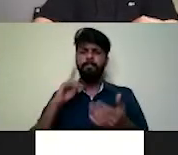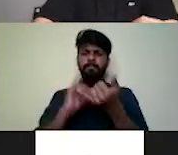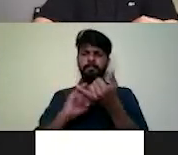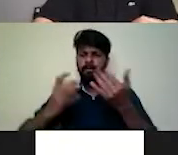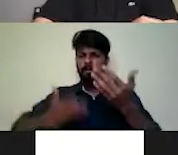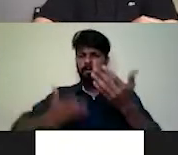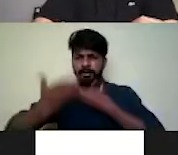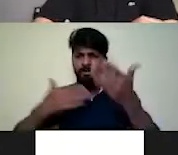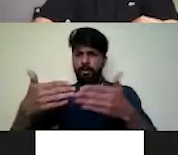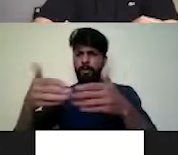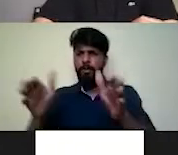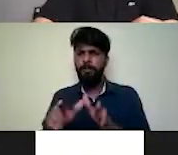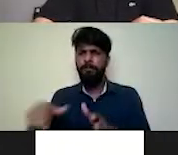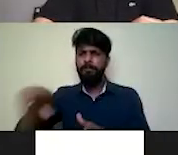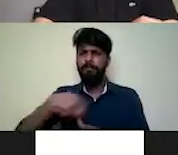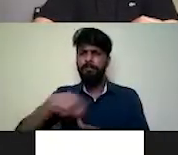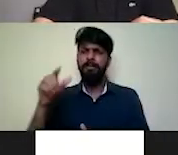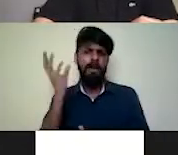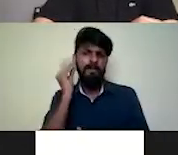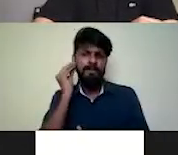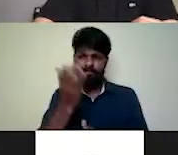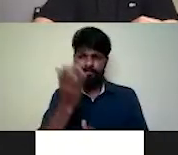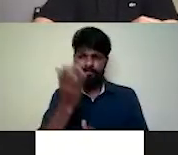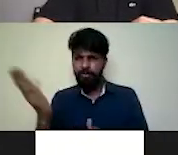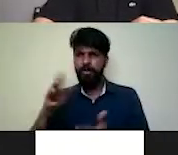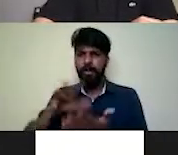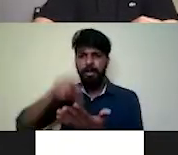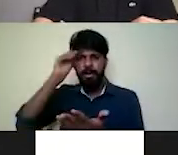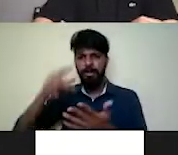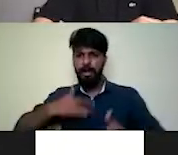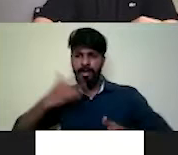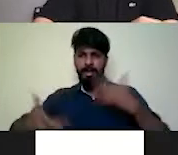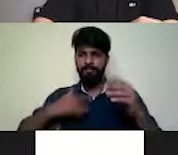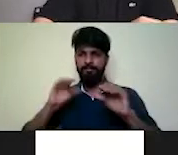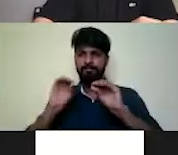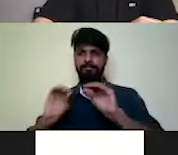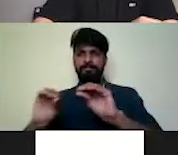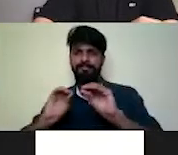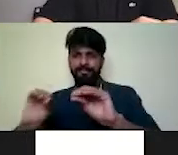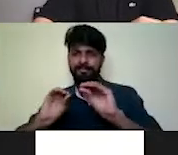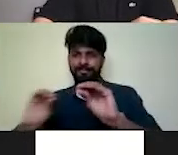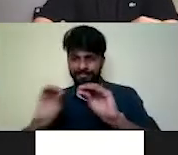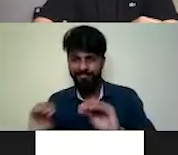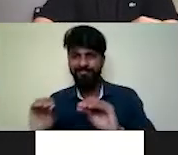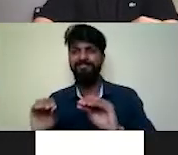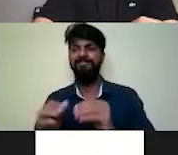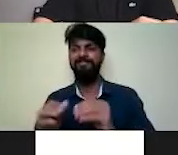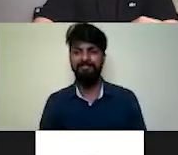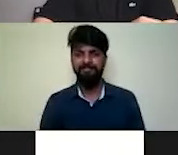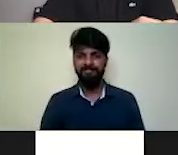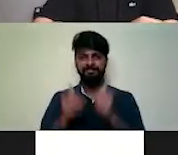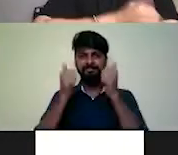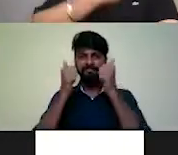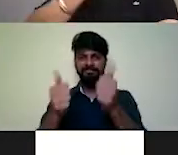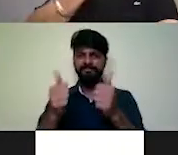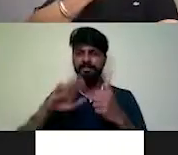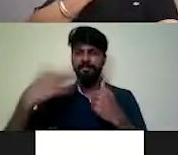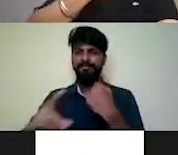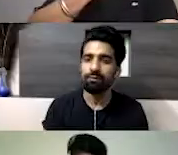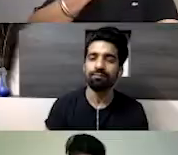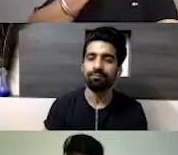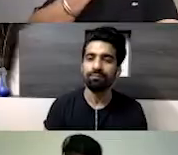and Computer Designing as well. I've been teaching Indian Sign Language to all the hearing people. Likewise, you are learning today.